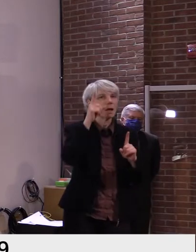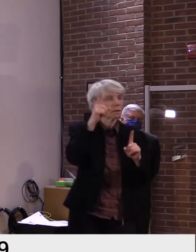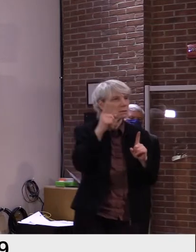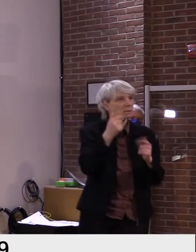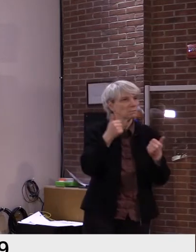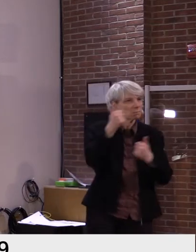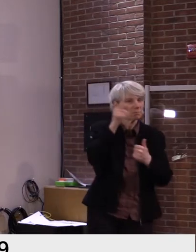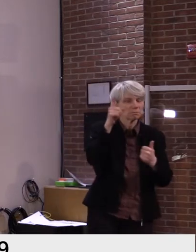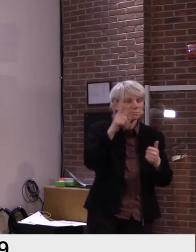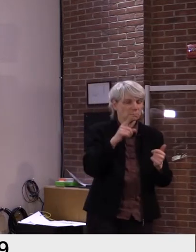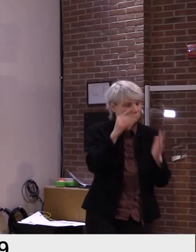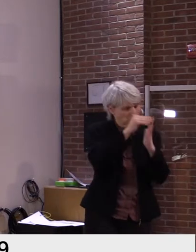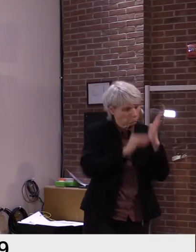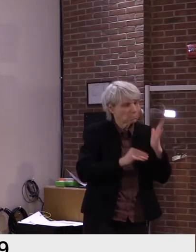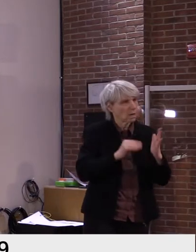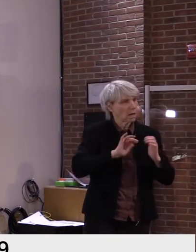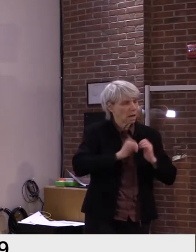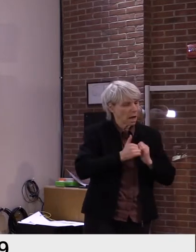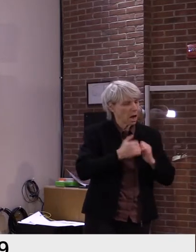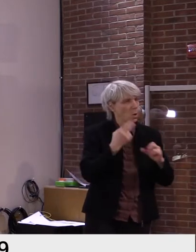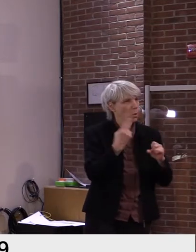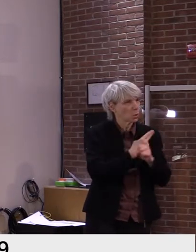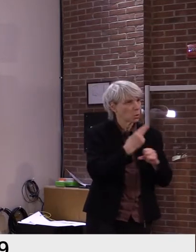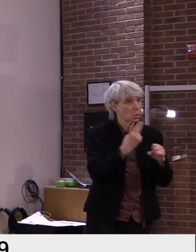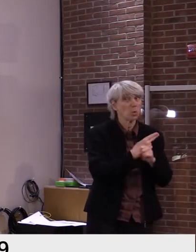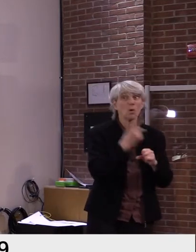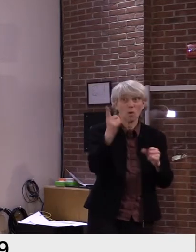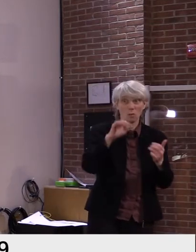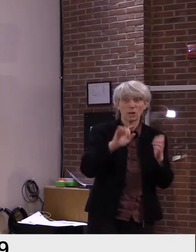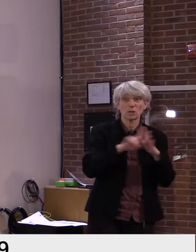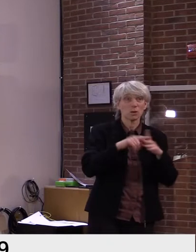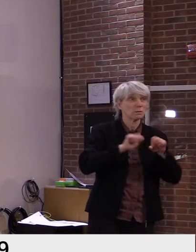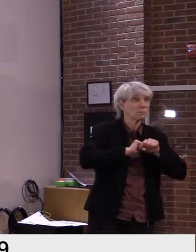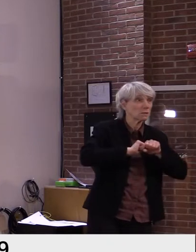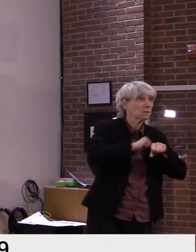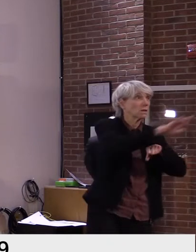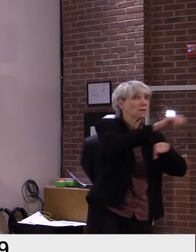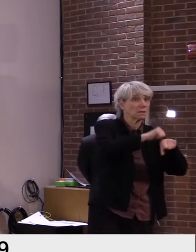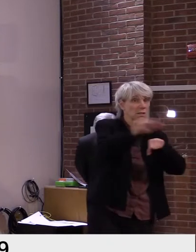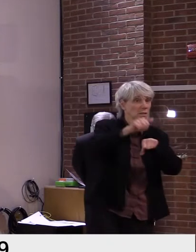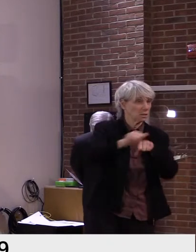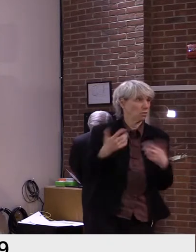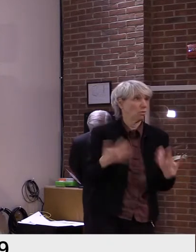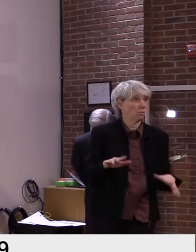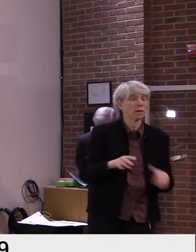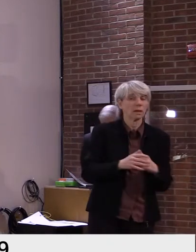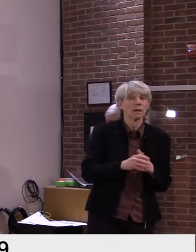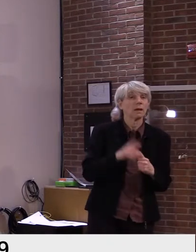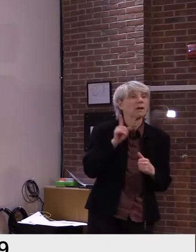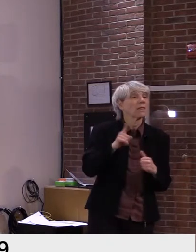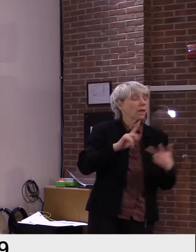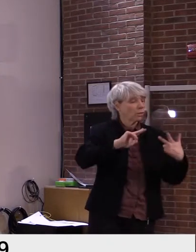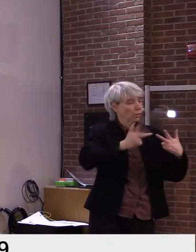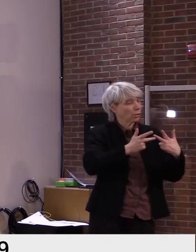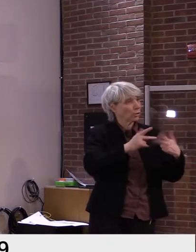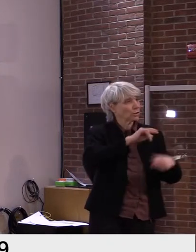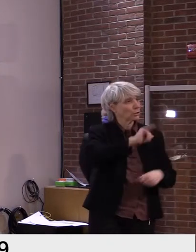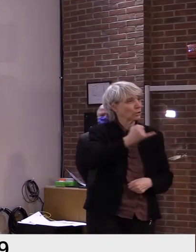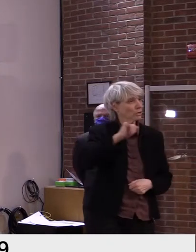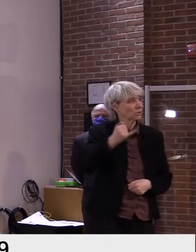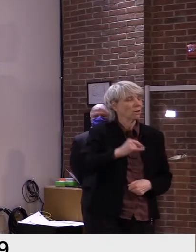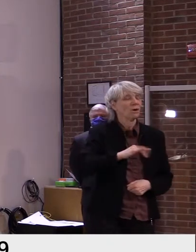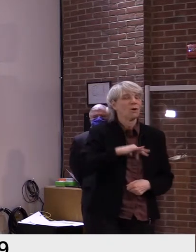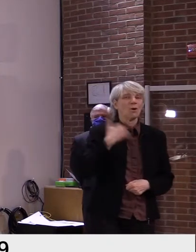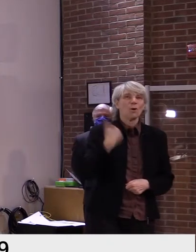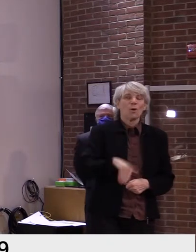doses already going out for delivery as we speak. This third vaccine will be a game changer so that more of us